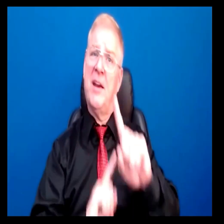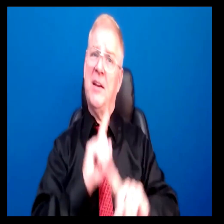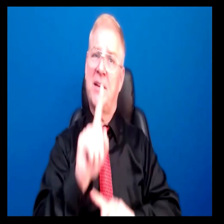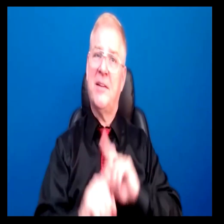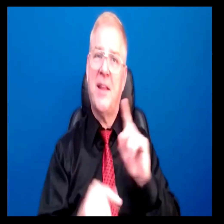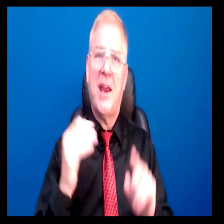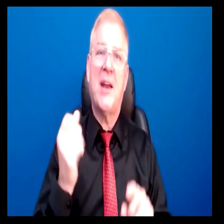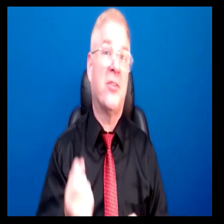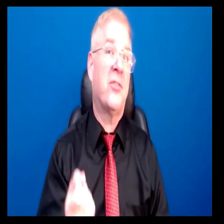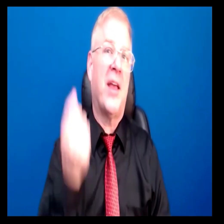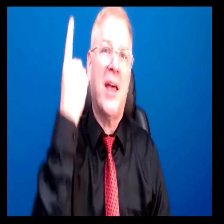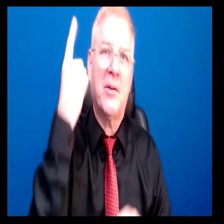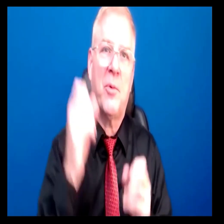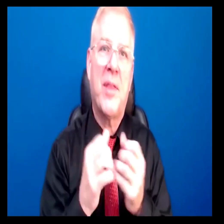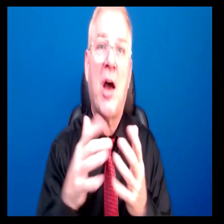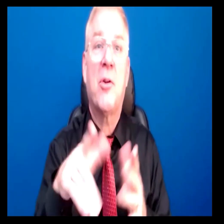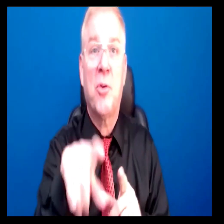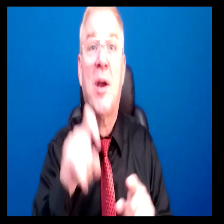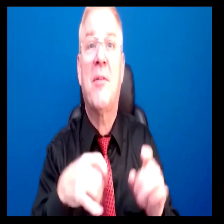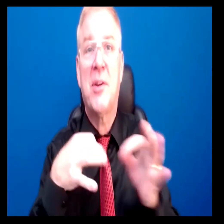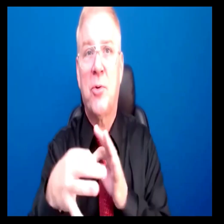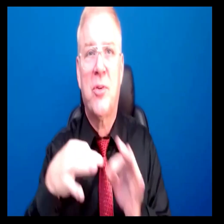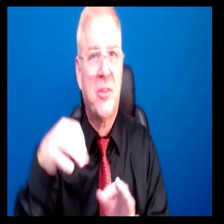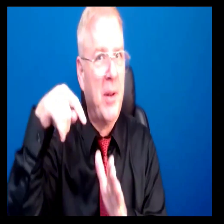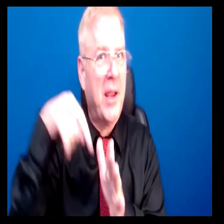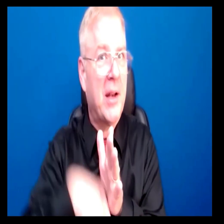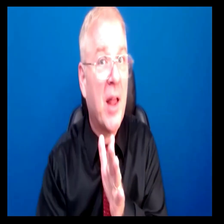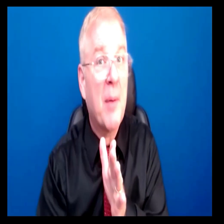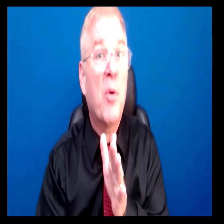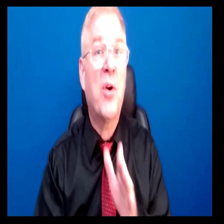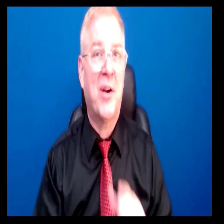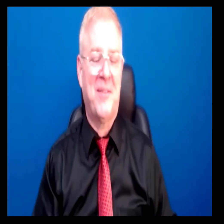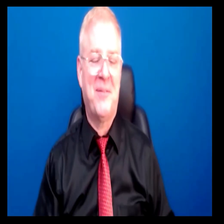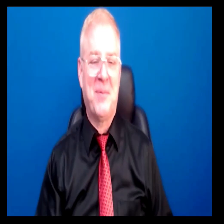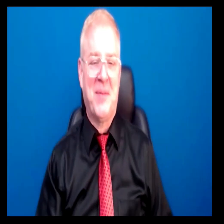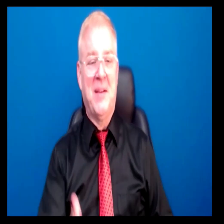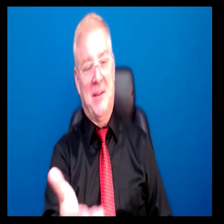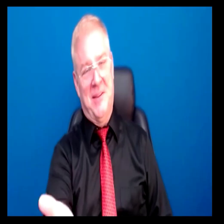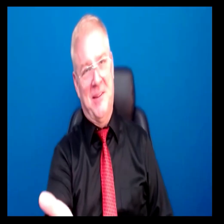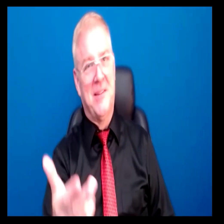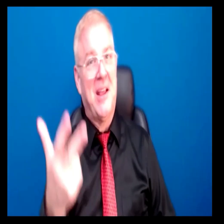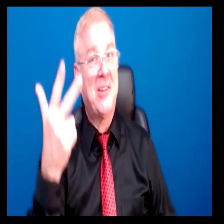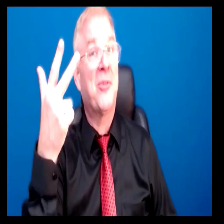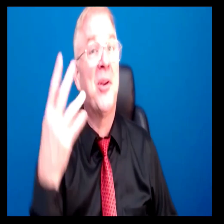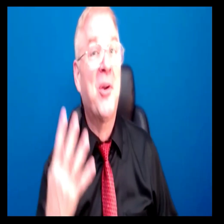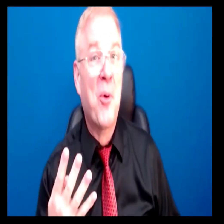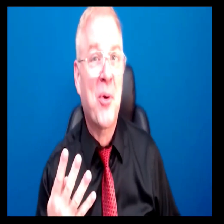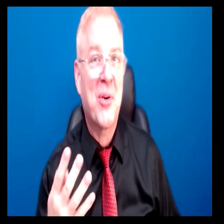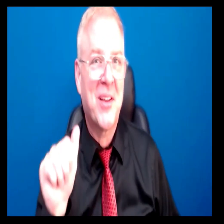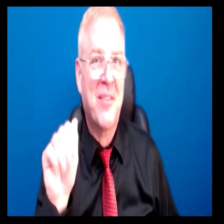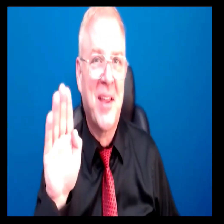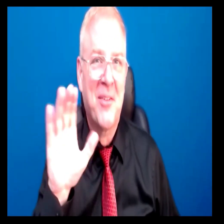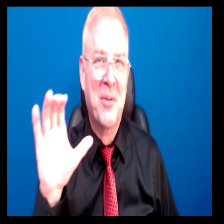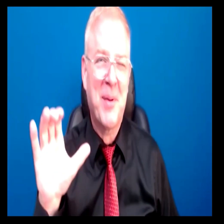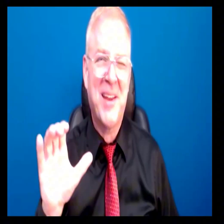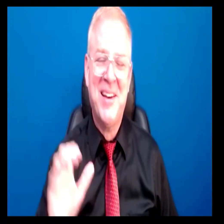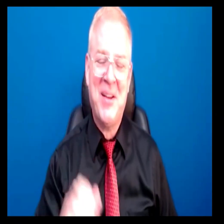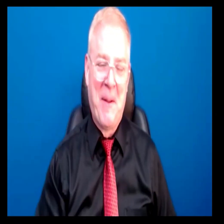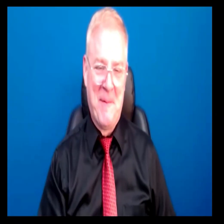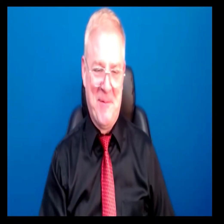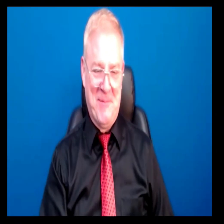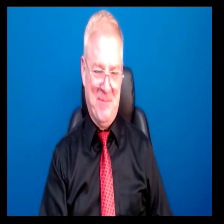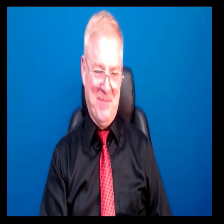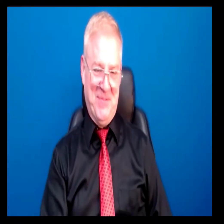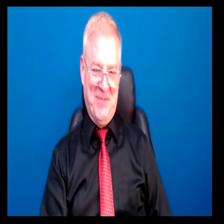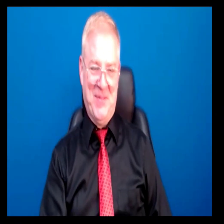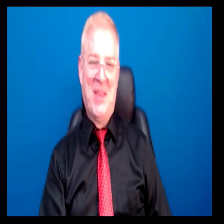in signing. They understand without you having to explain a lot more. That's 3/4 of the alphabet.